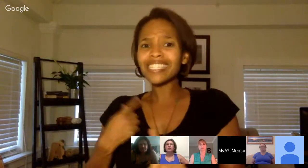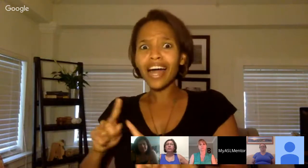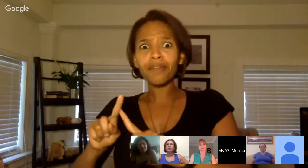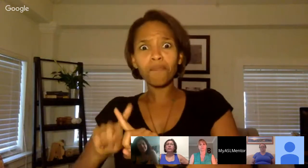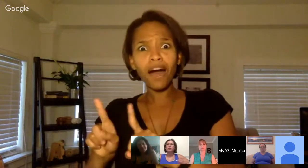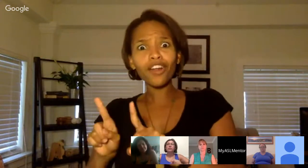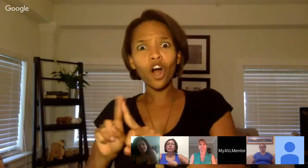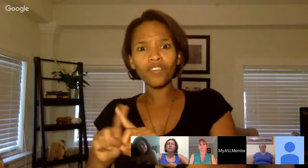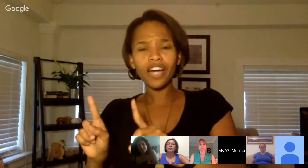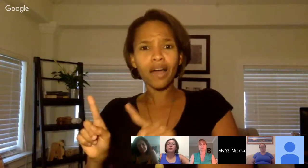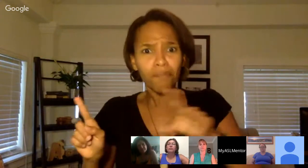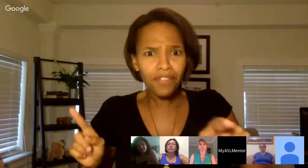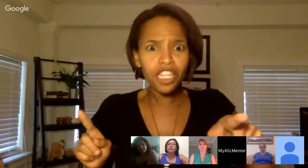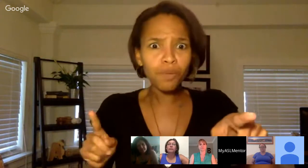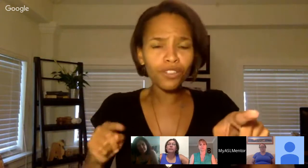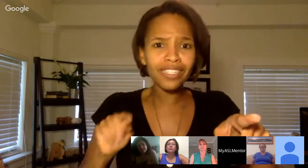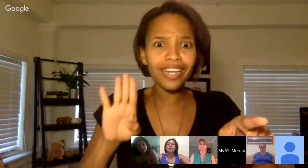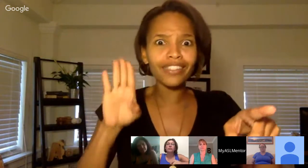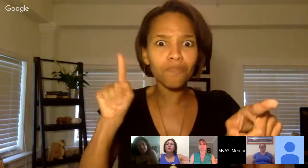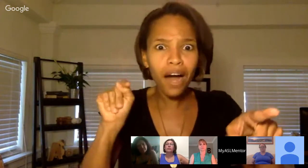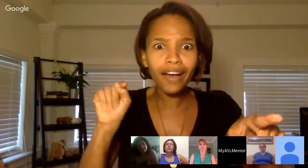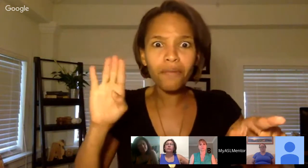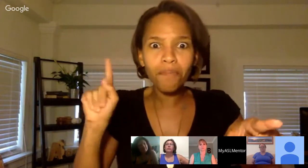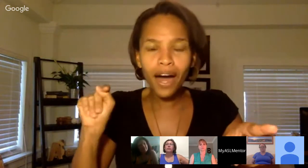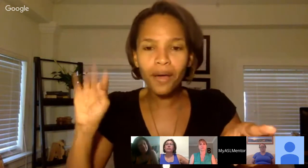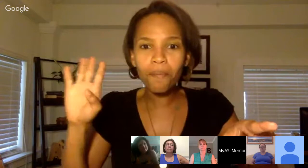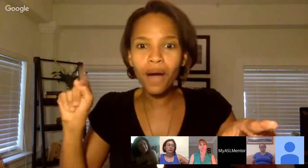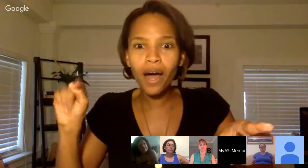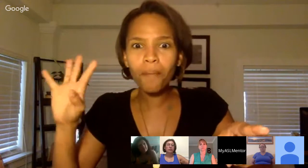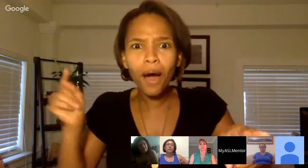I sign but all the time, but this person signs but.